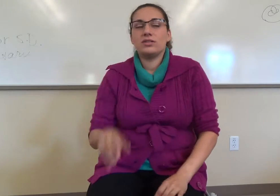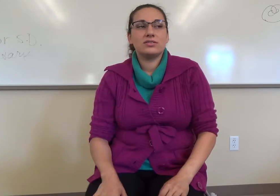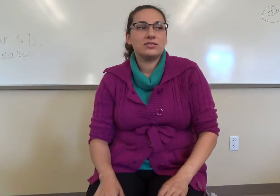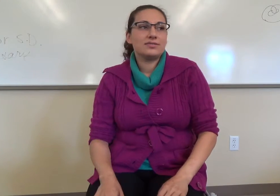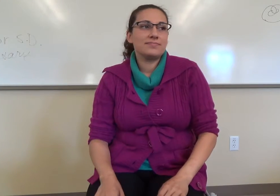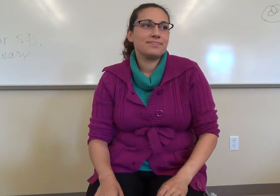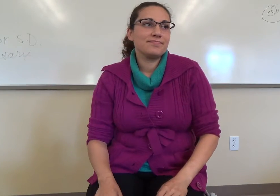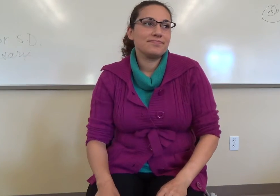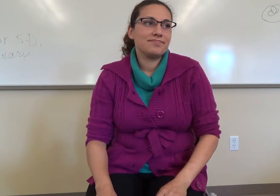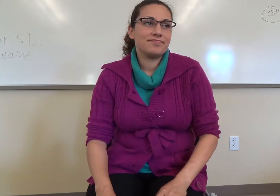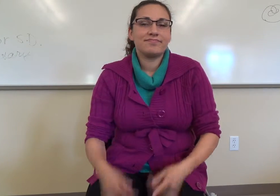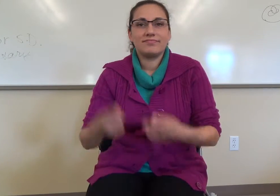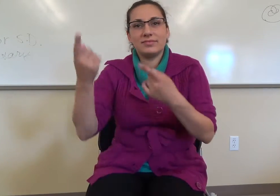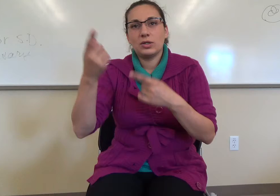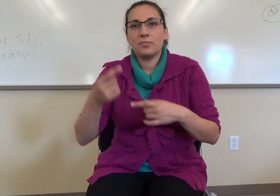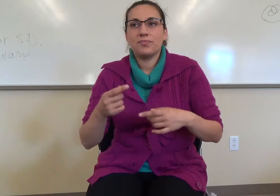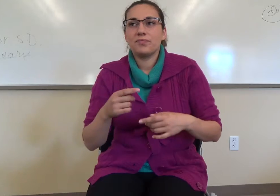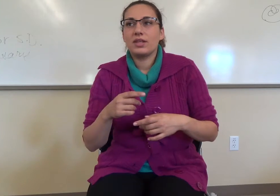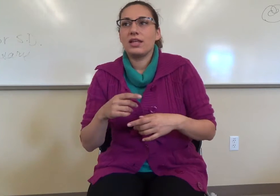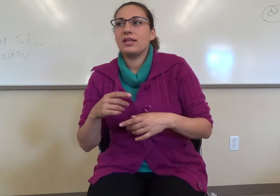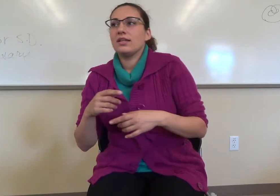Here's the thing about this. We know